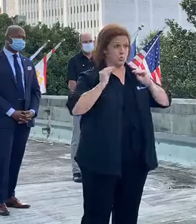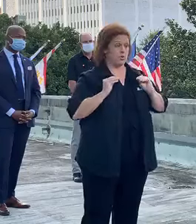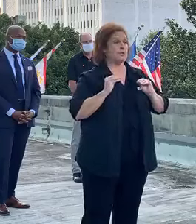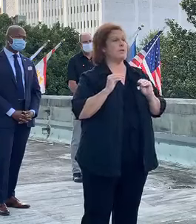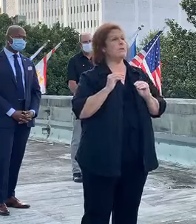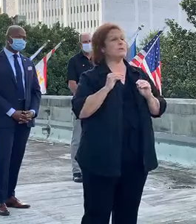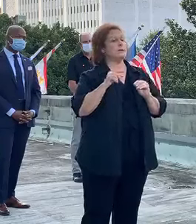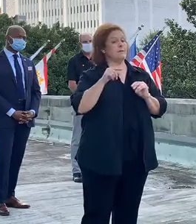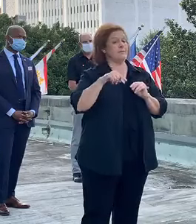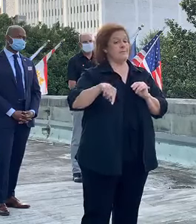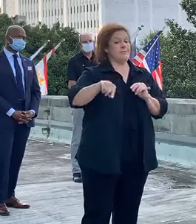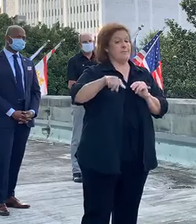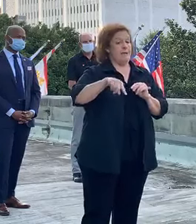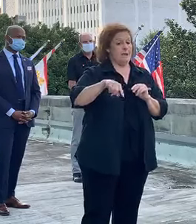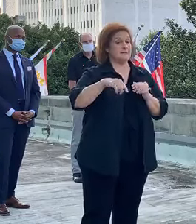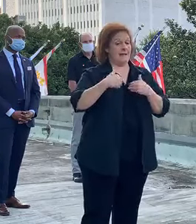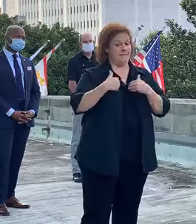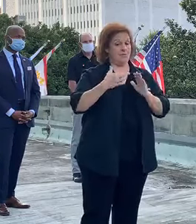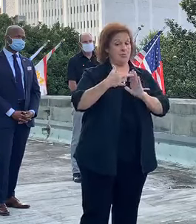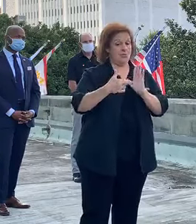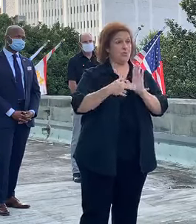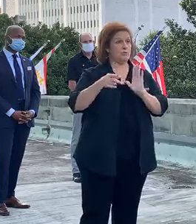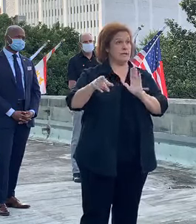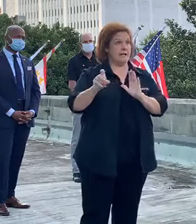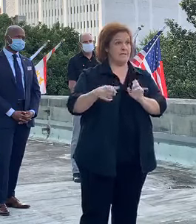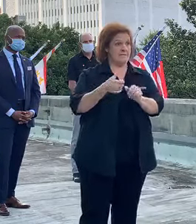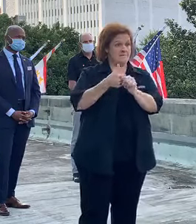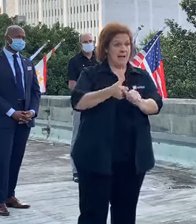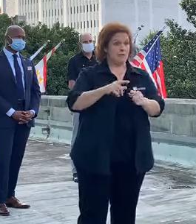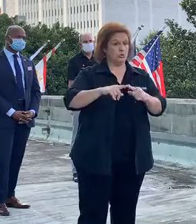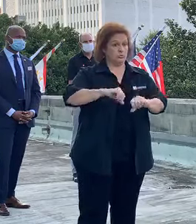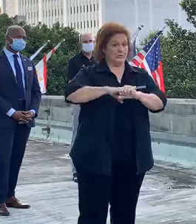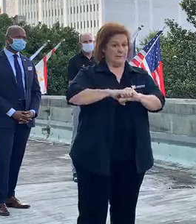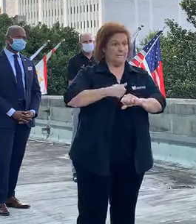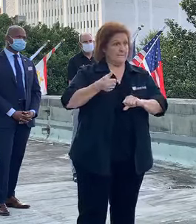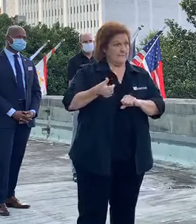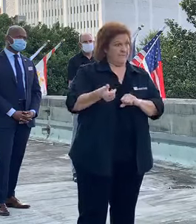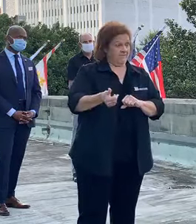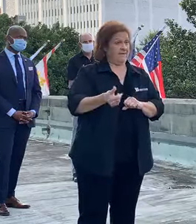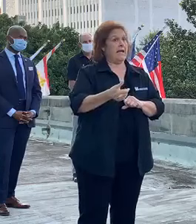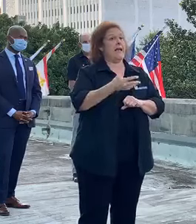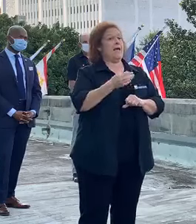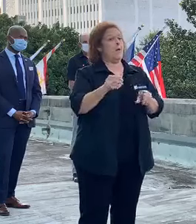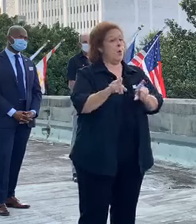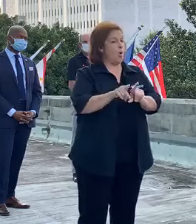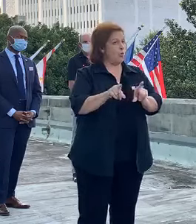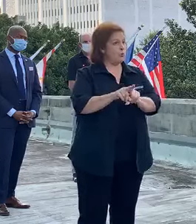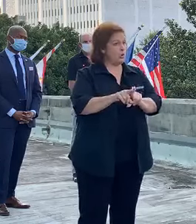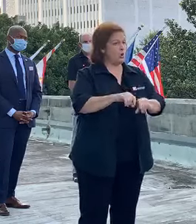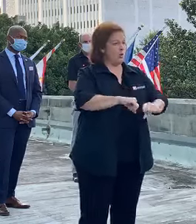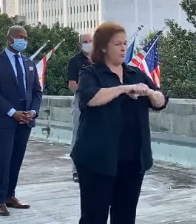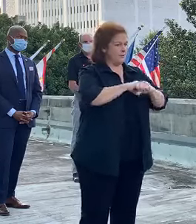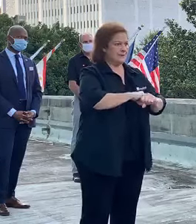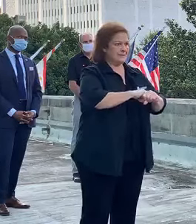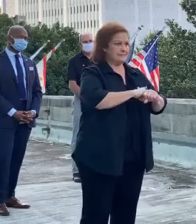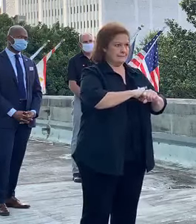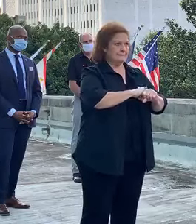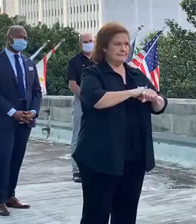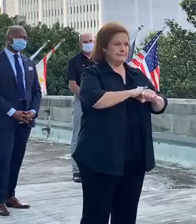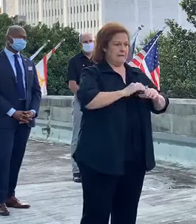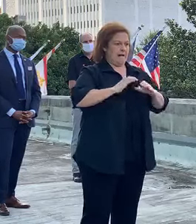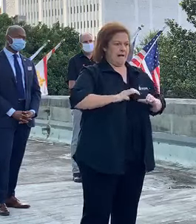are specific guidelines that they can follow to protect themselves as well as to protect